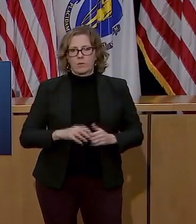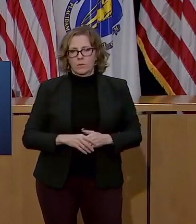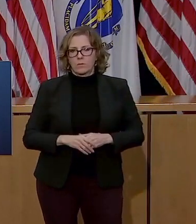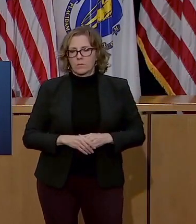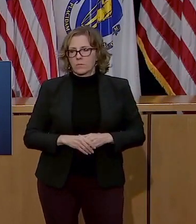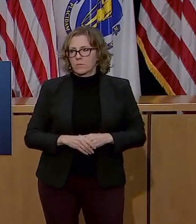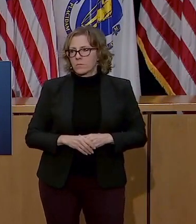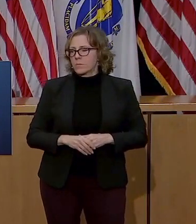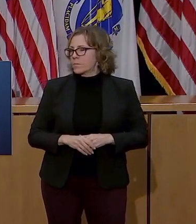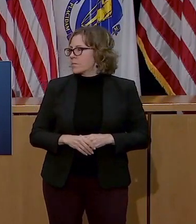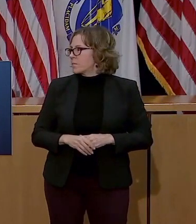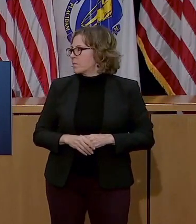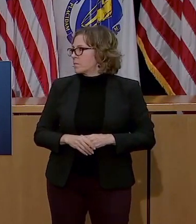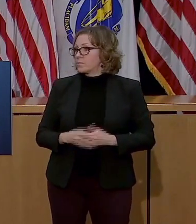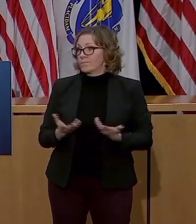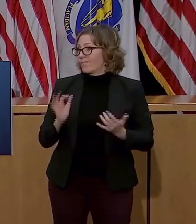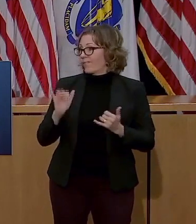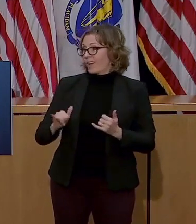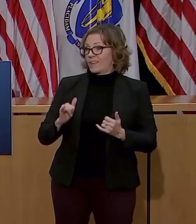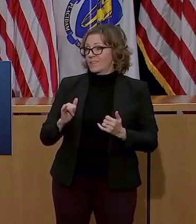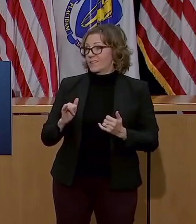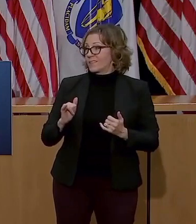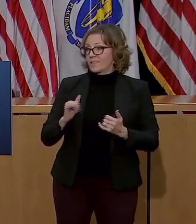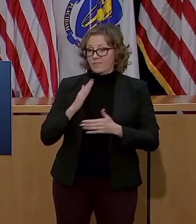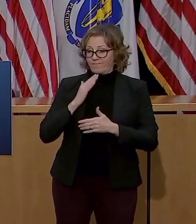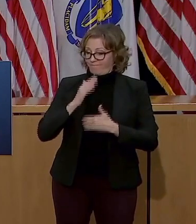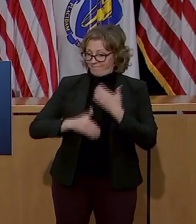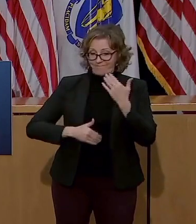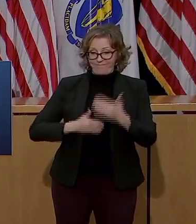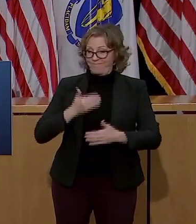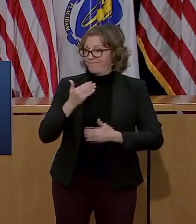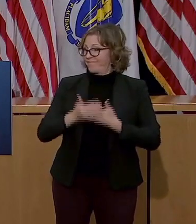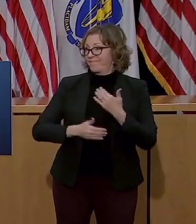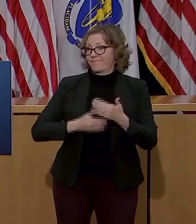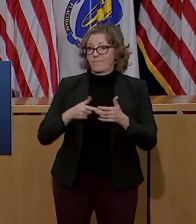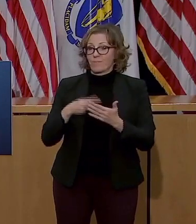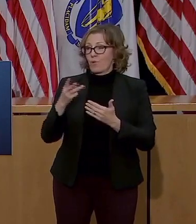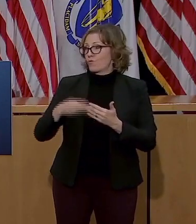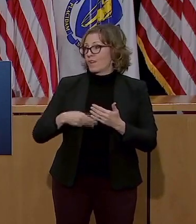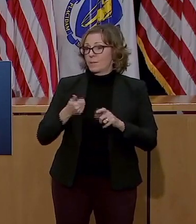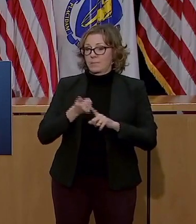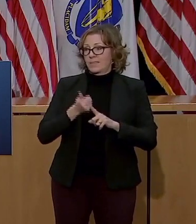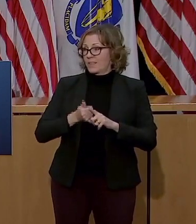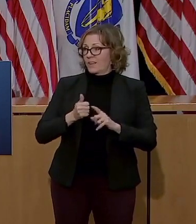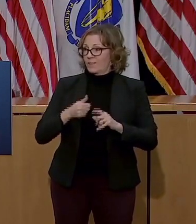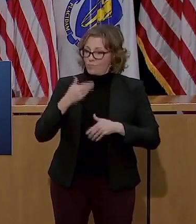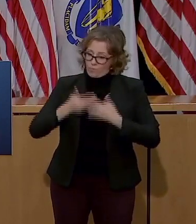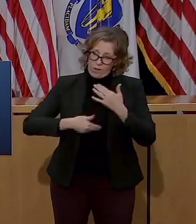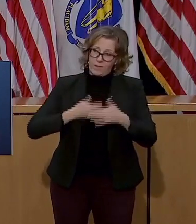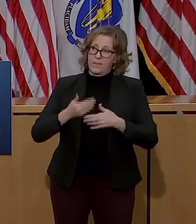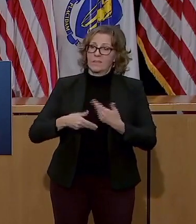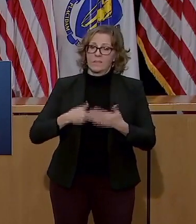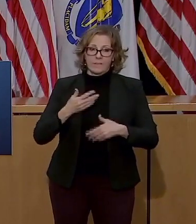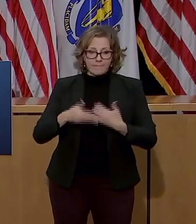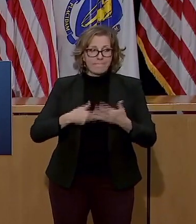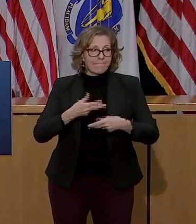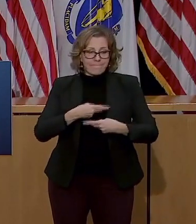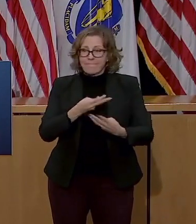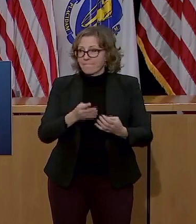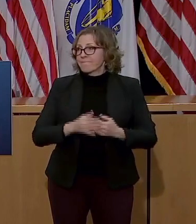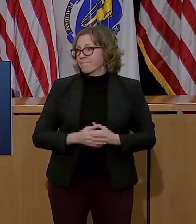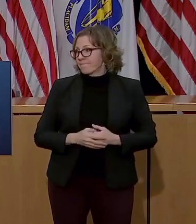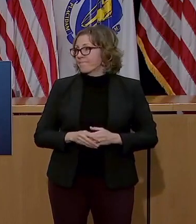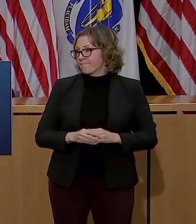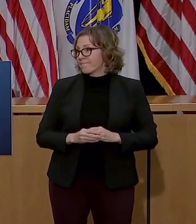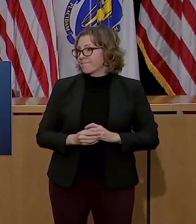significantly. And that is all part of like the maturation of the vaccine program. And again, we look forward, and with